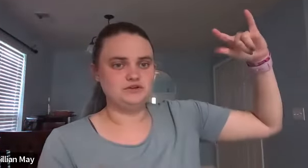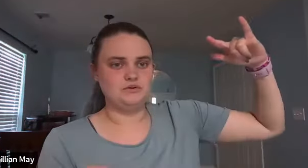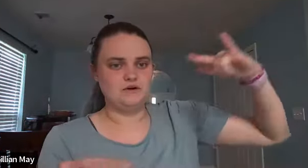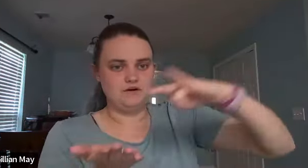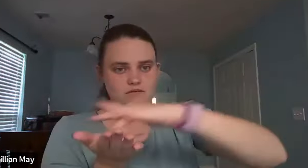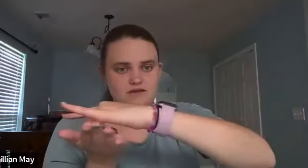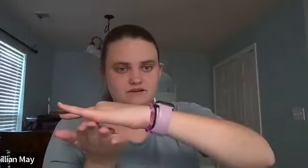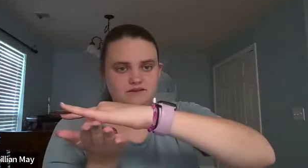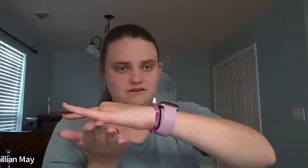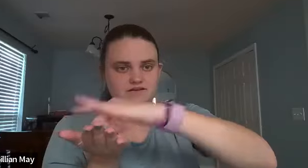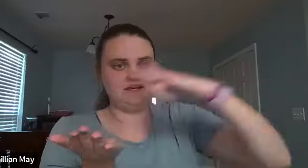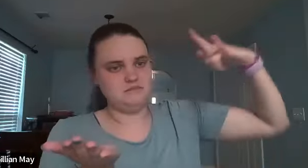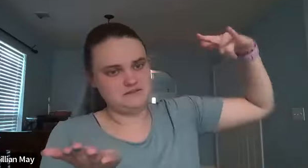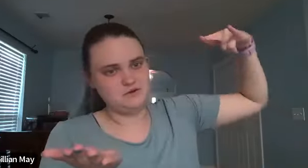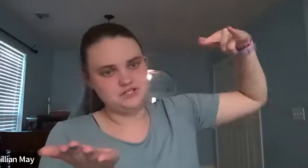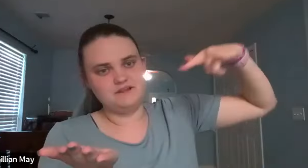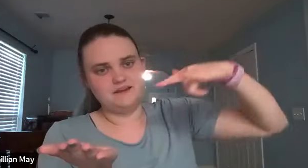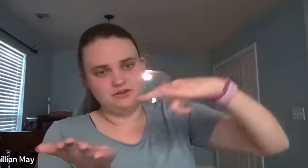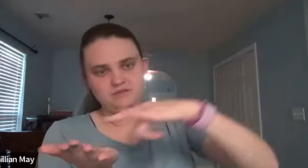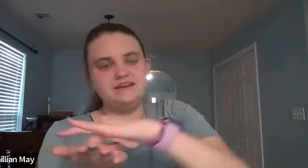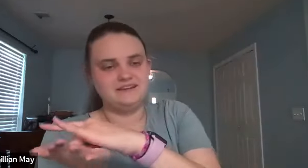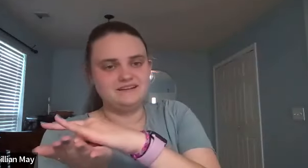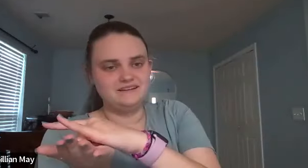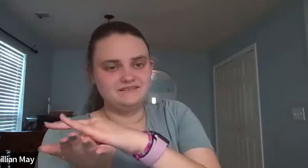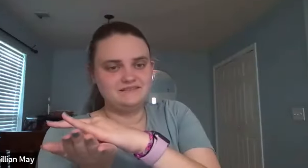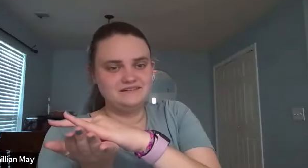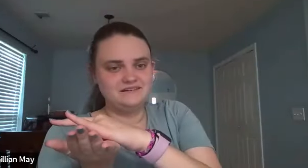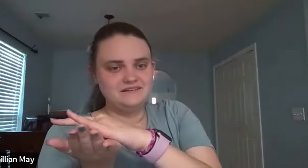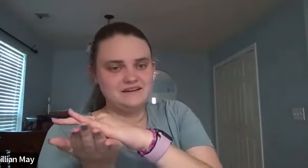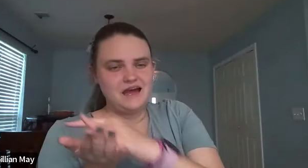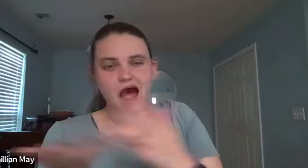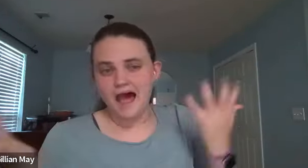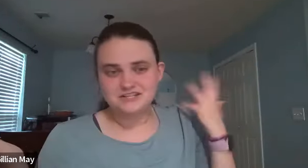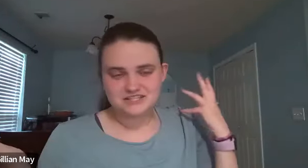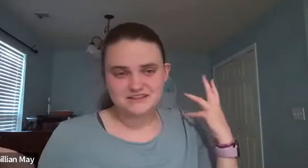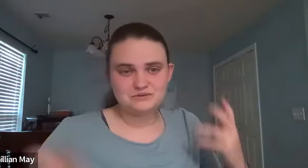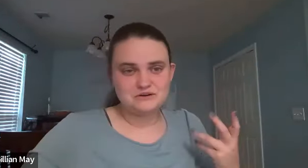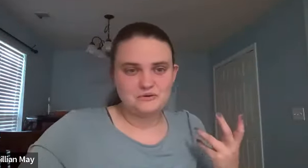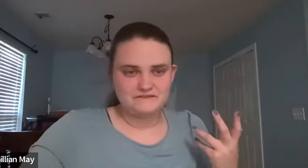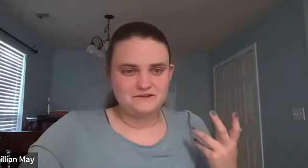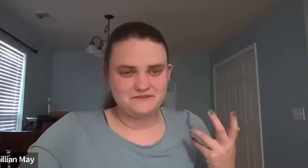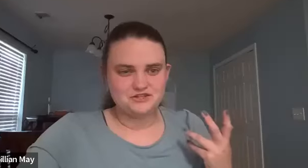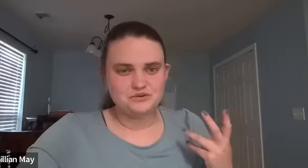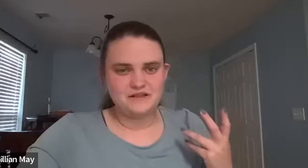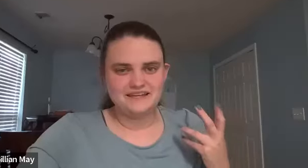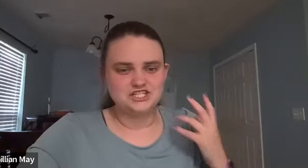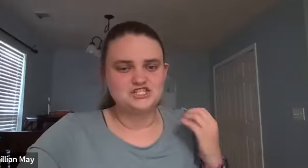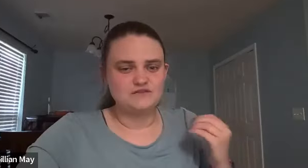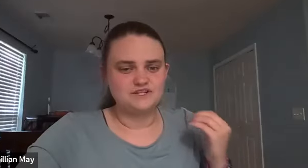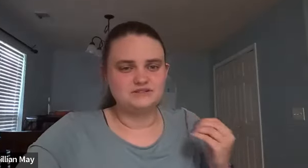do arriving. Like you make the motion of like your plane landing. I just think that's really cool, like very visual. Like it's just so visual. It's